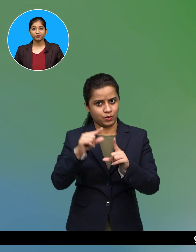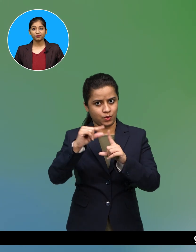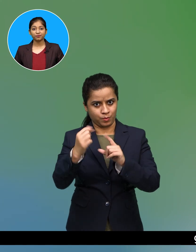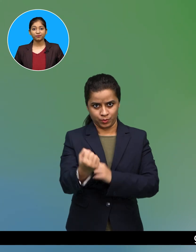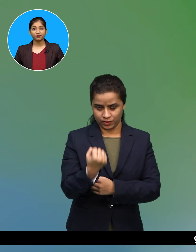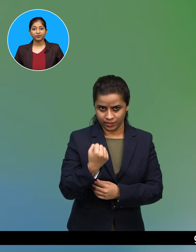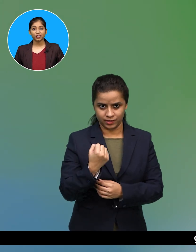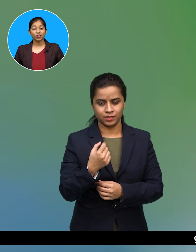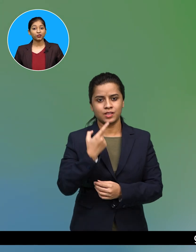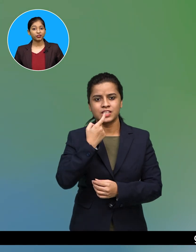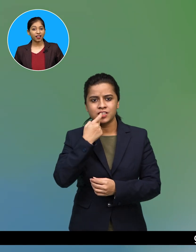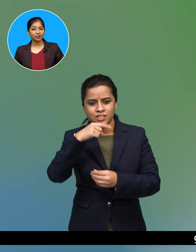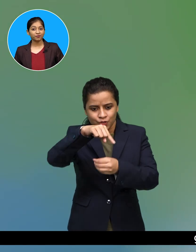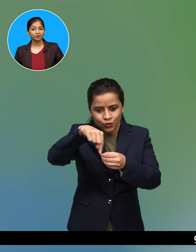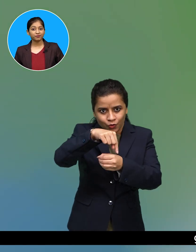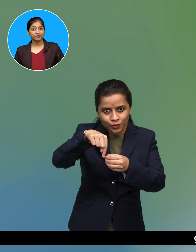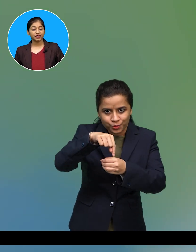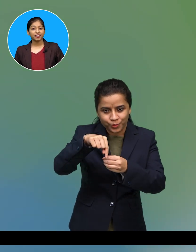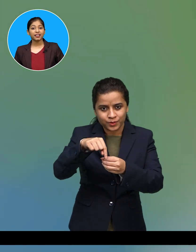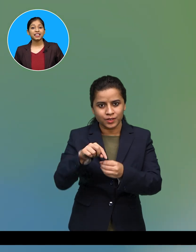glucose, urea,